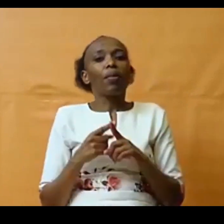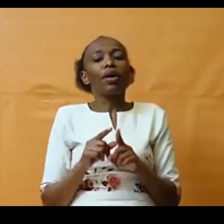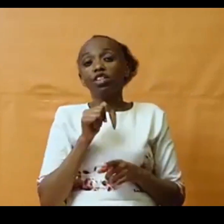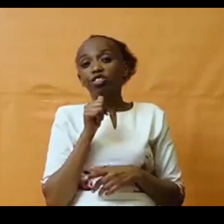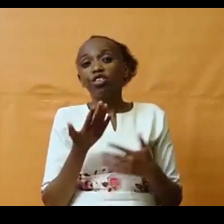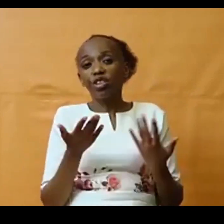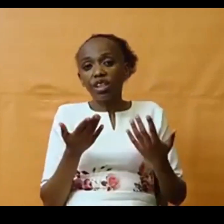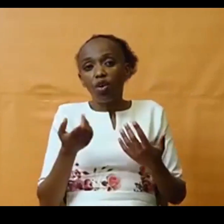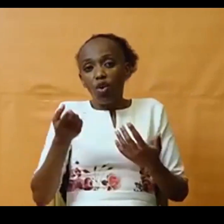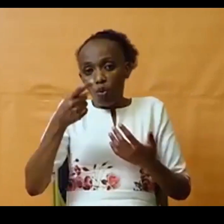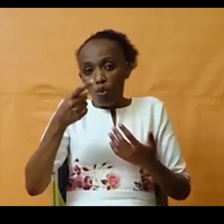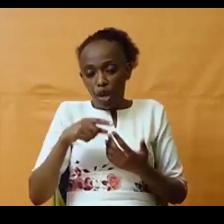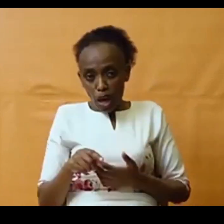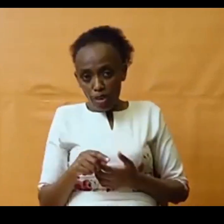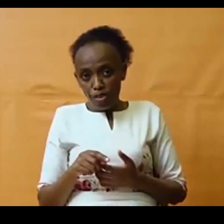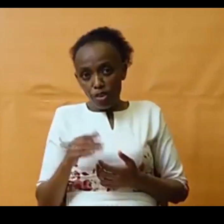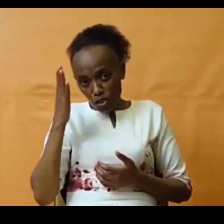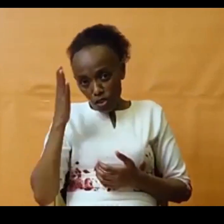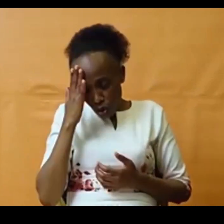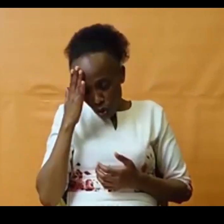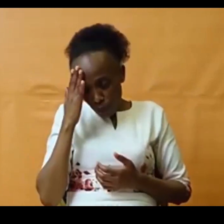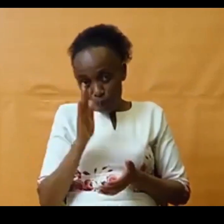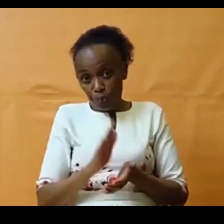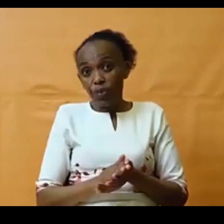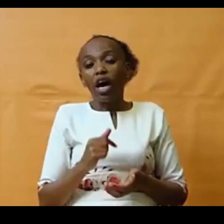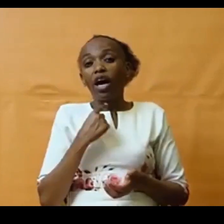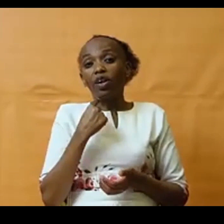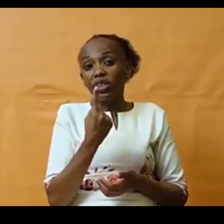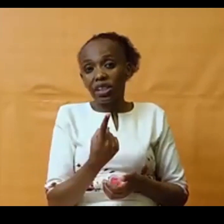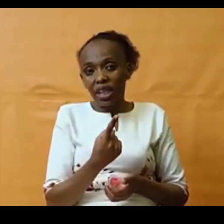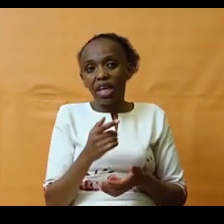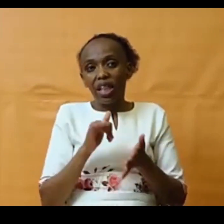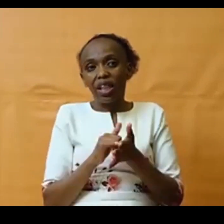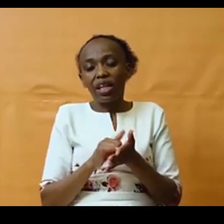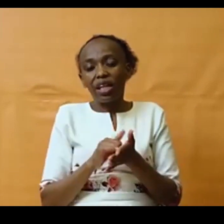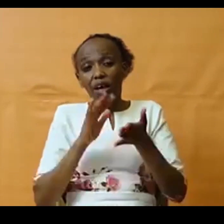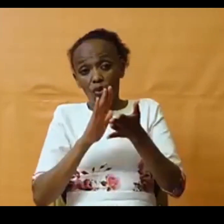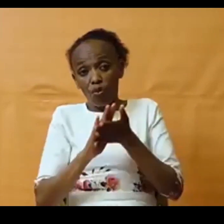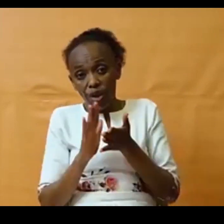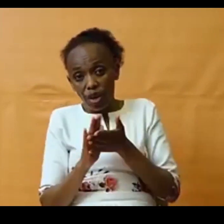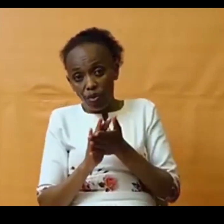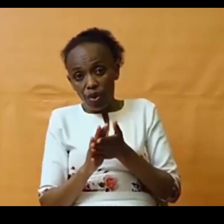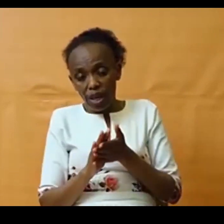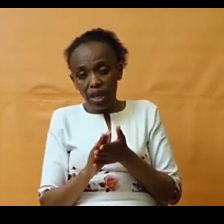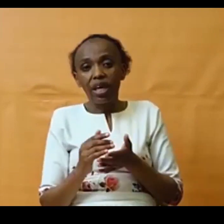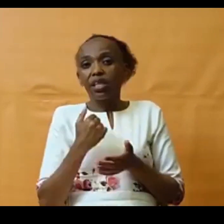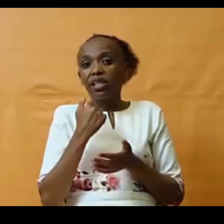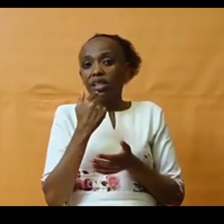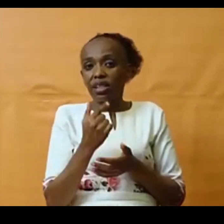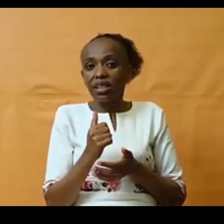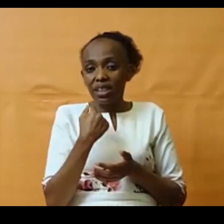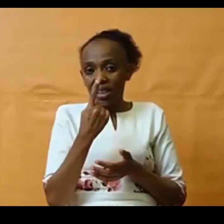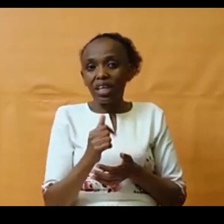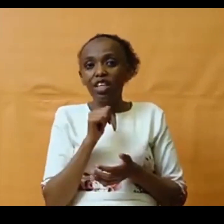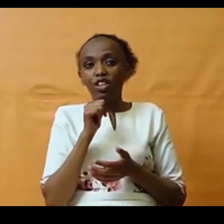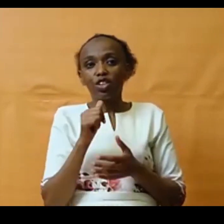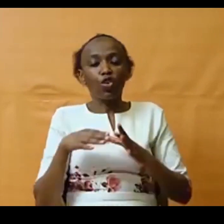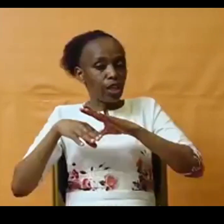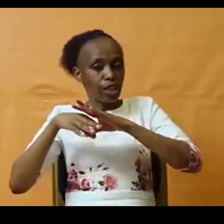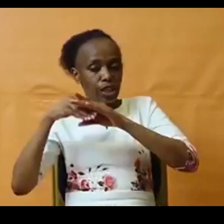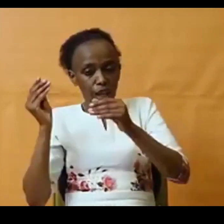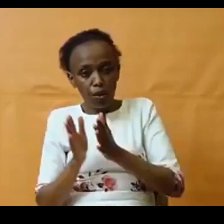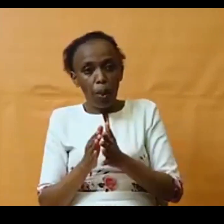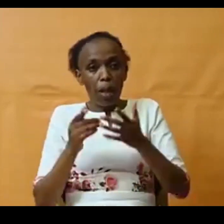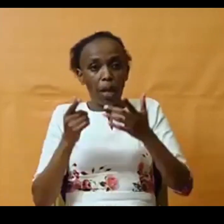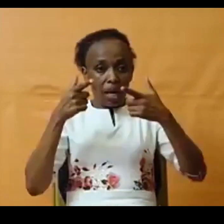we have looked into it, and it isn't. I'll say that's a quick disclaimer. It's not based on our economies. So let's